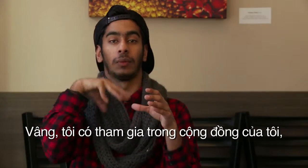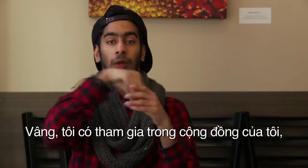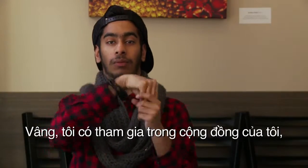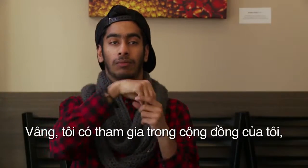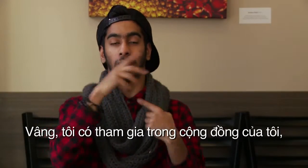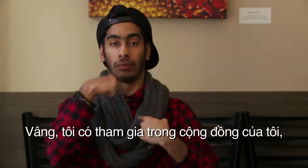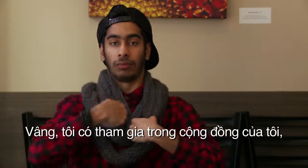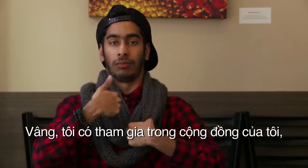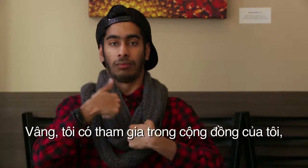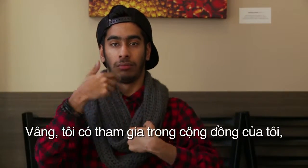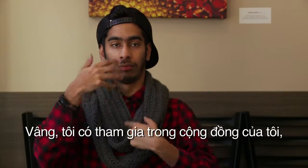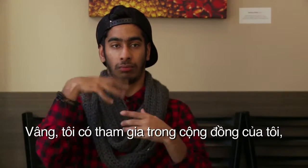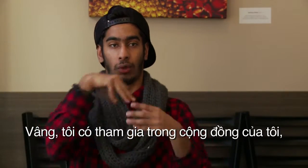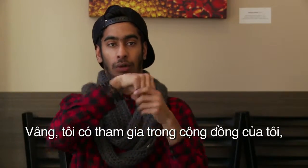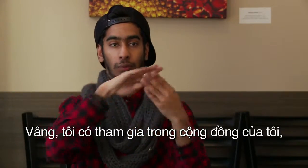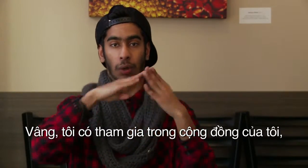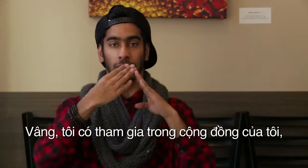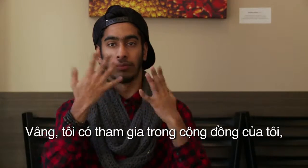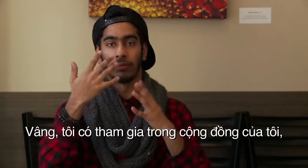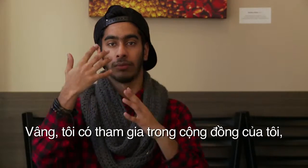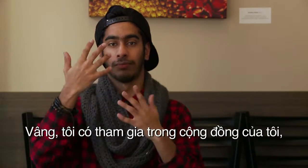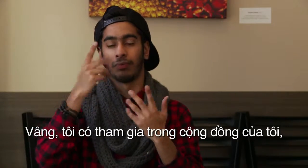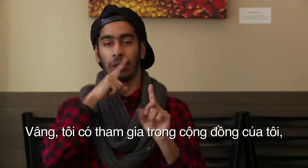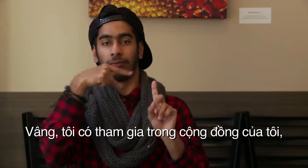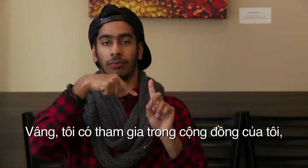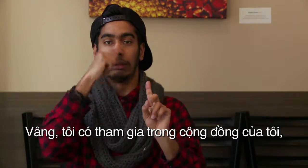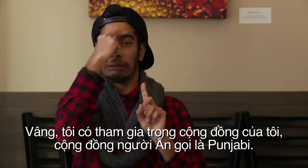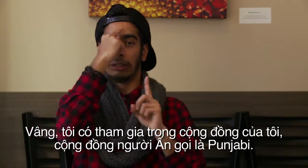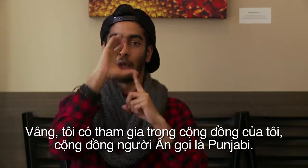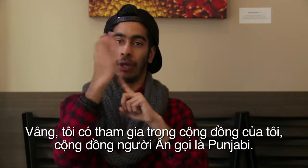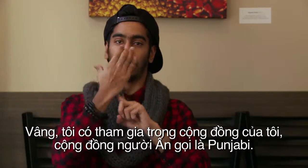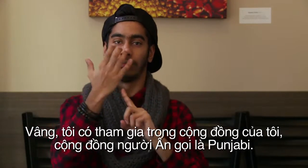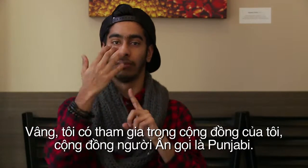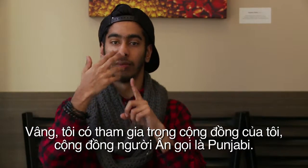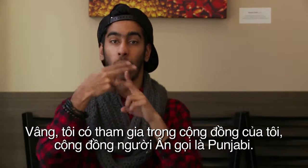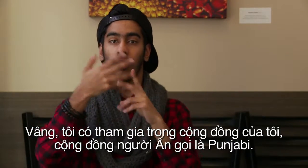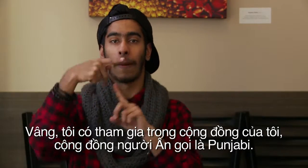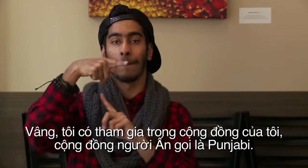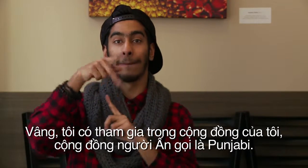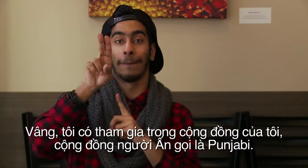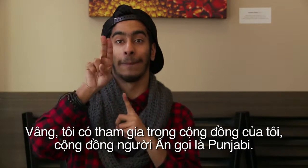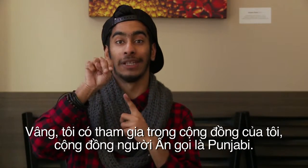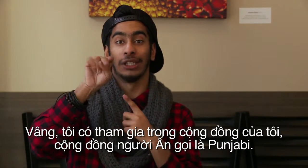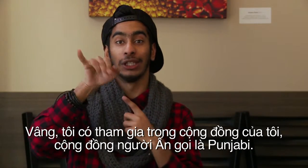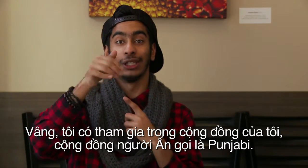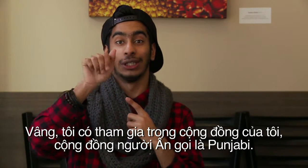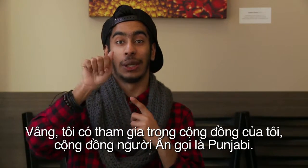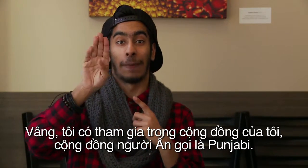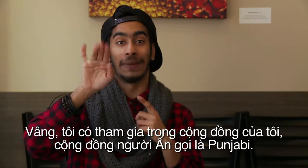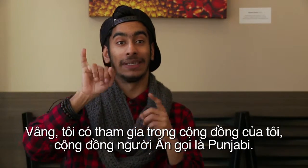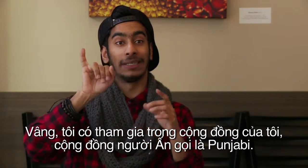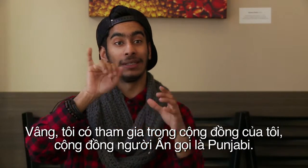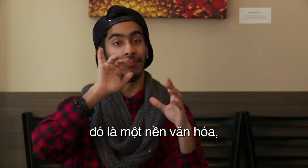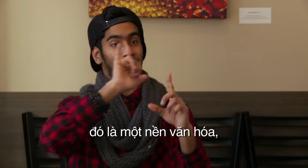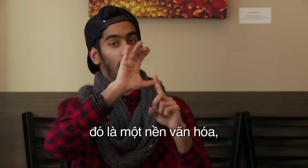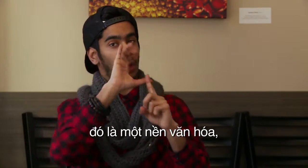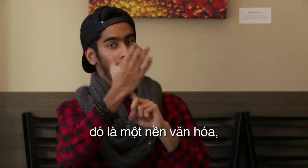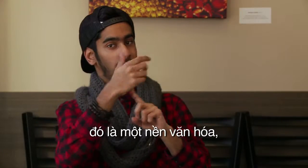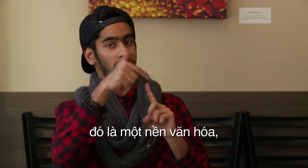Yeah, I'm involved in my community, the Indian community. It's called Punjabi. And that's